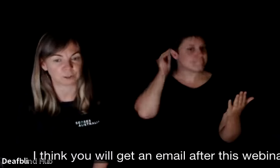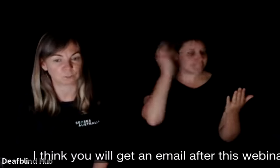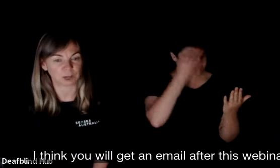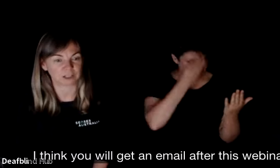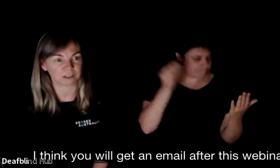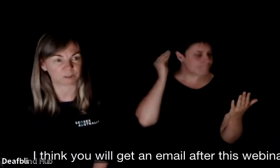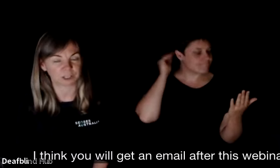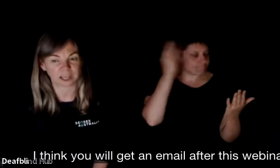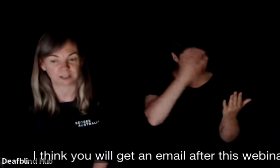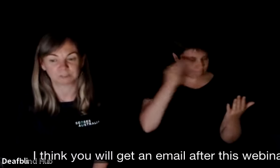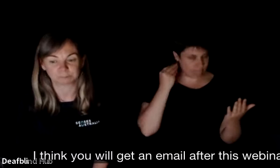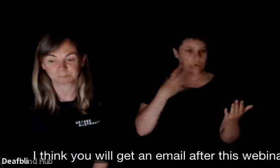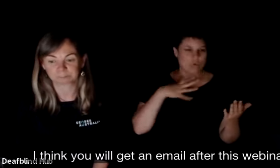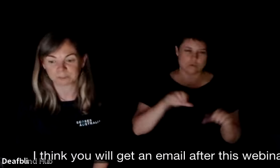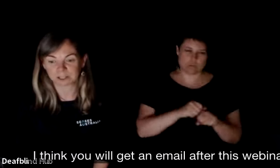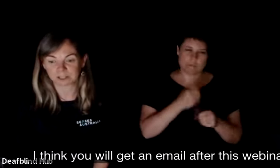for you as well as we can.